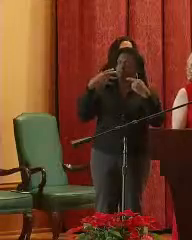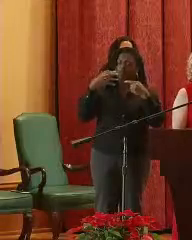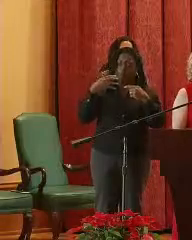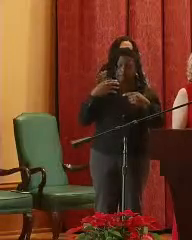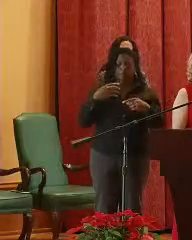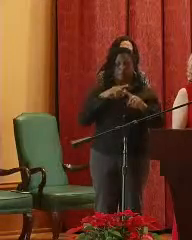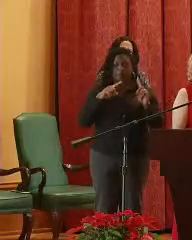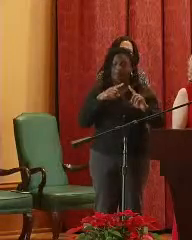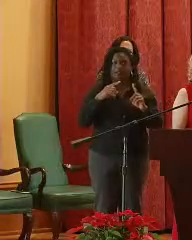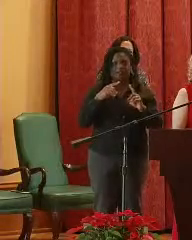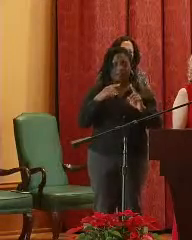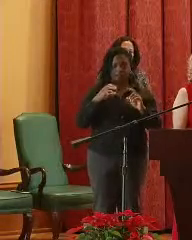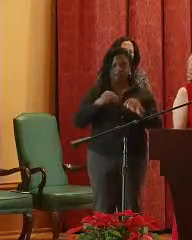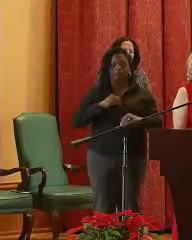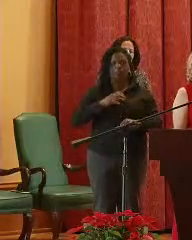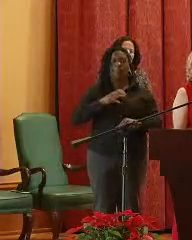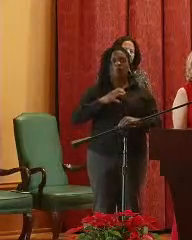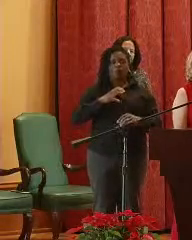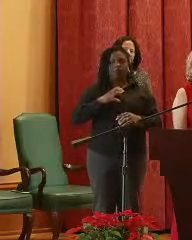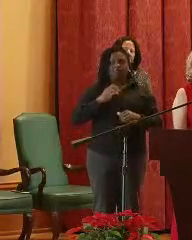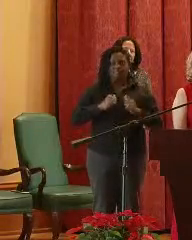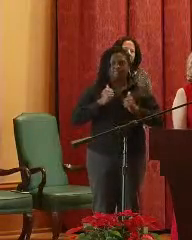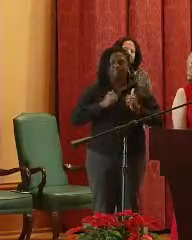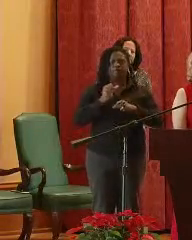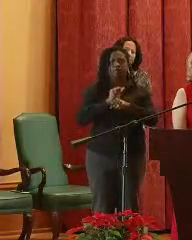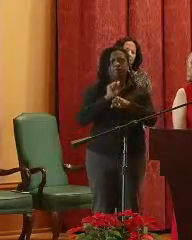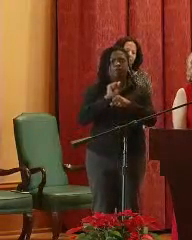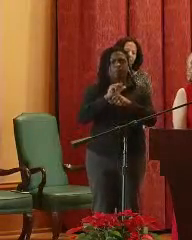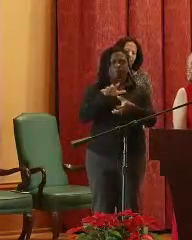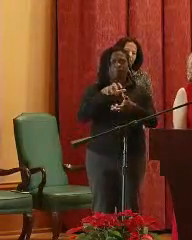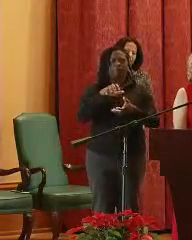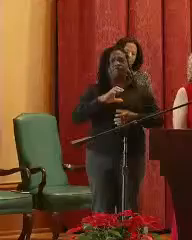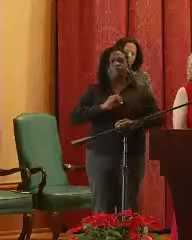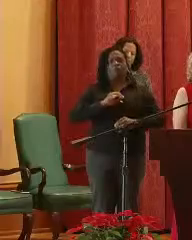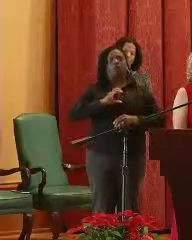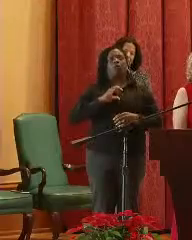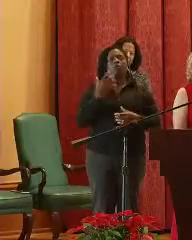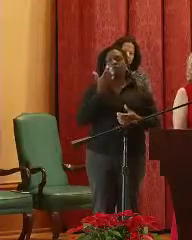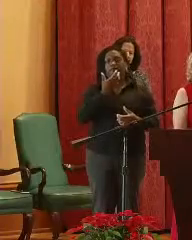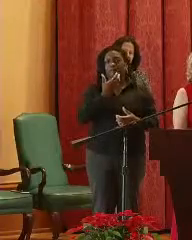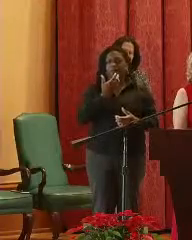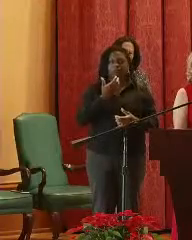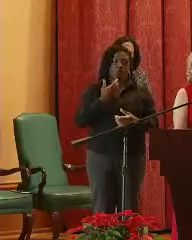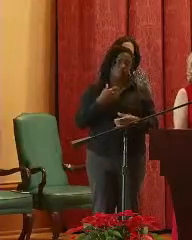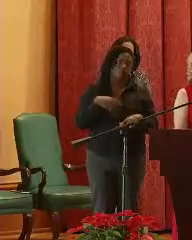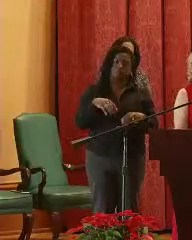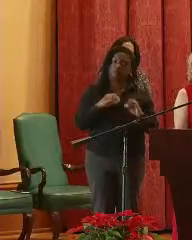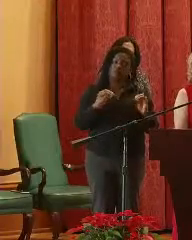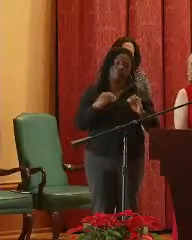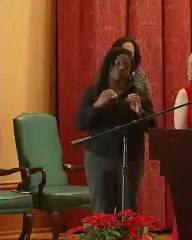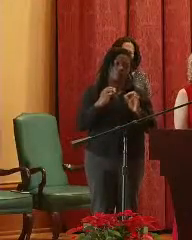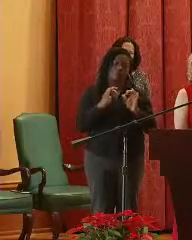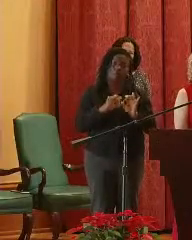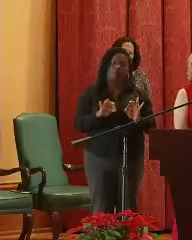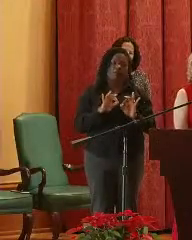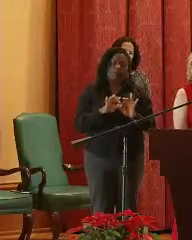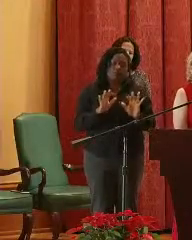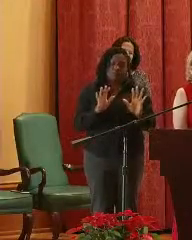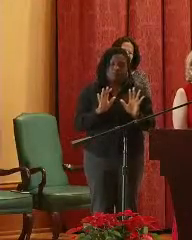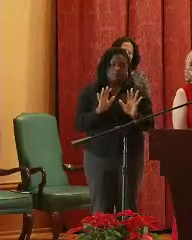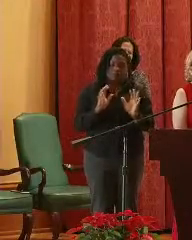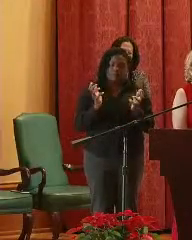rewards. I firmly believe I wouldn't have been selected to receive this